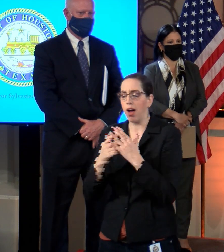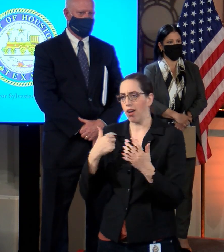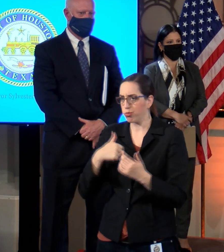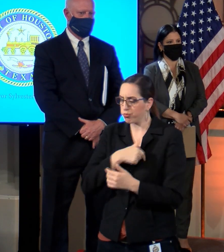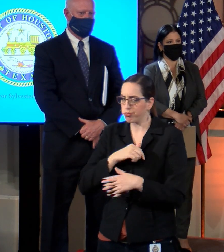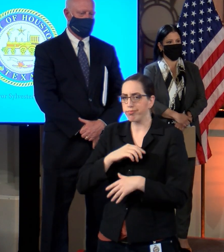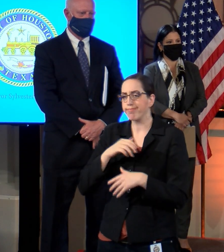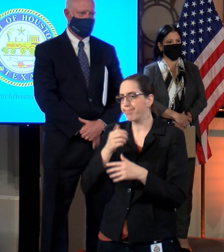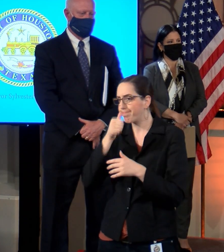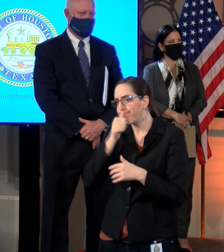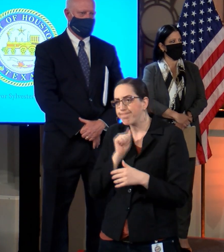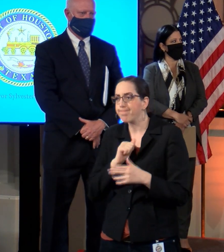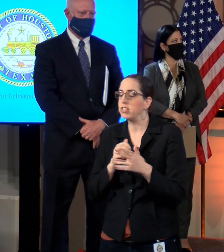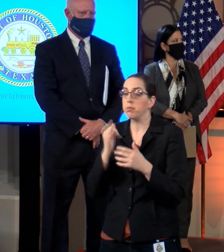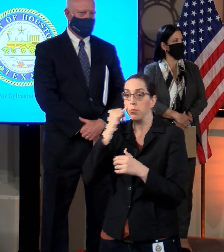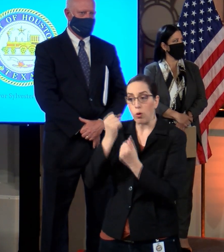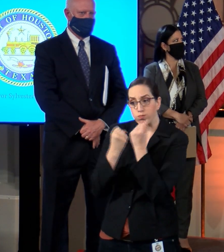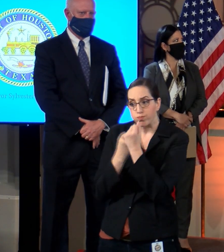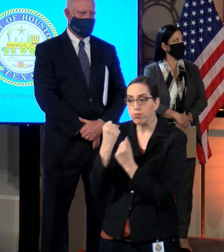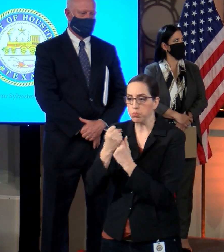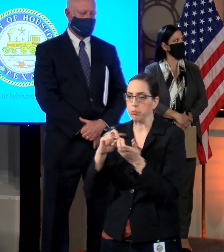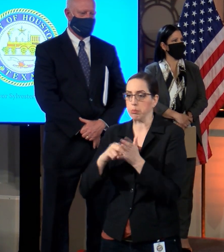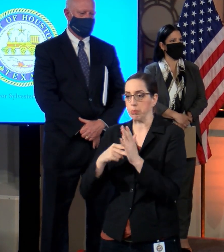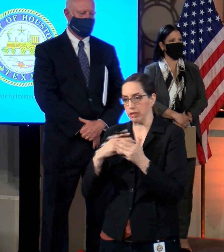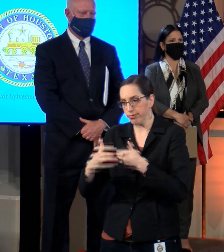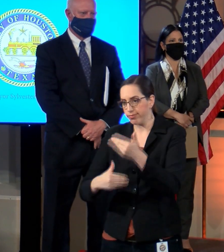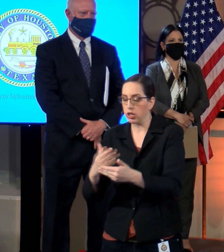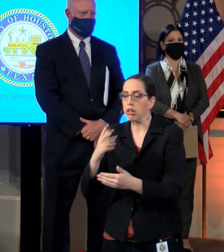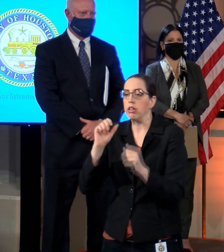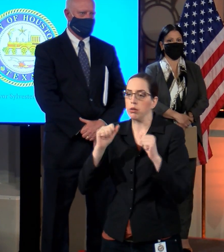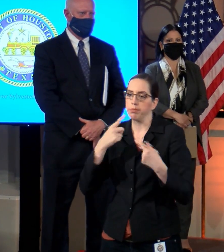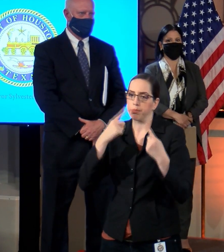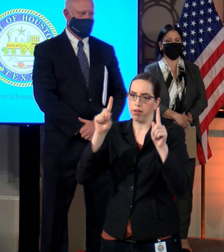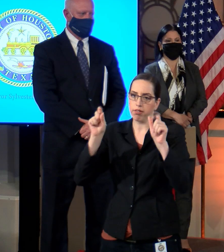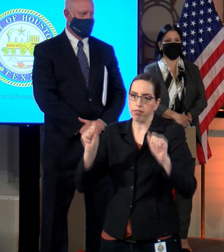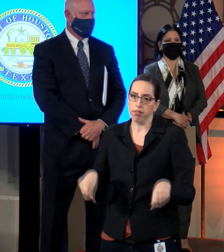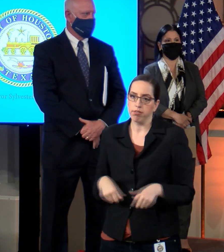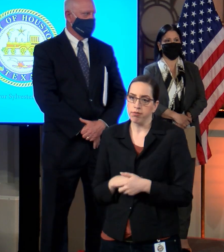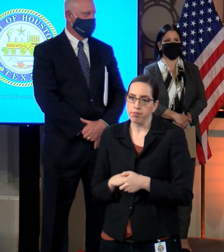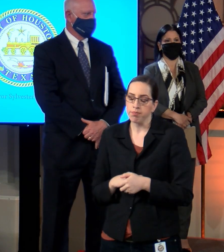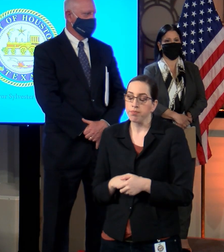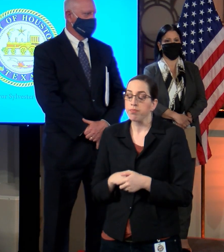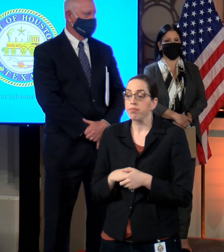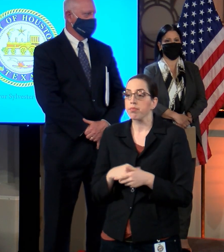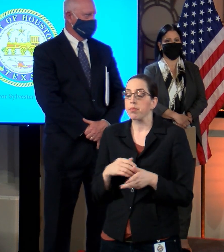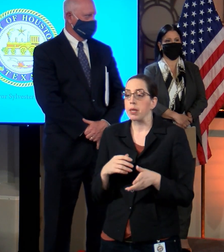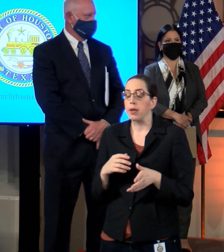together, and if we work together, we can come out of it much, much sooner. And then that's